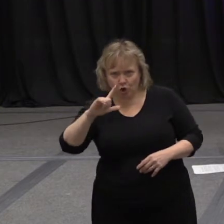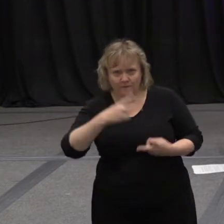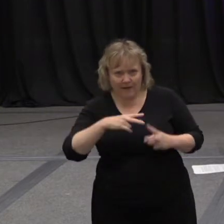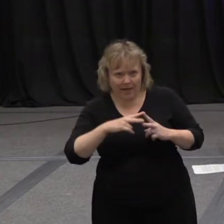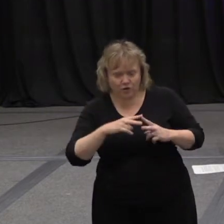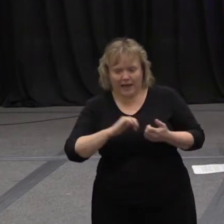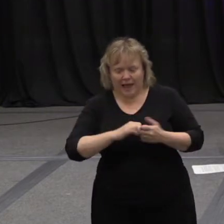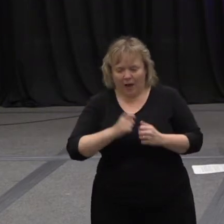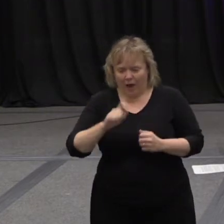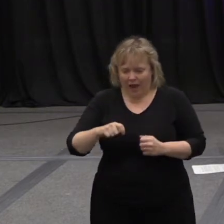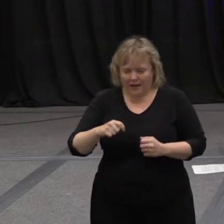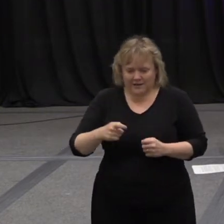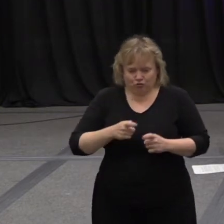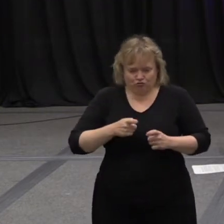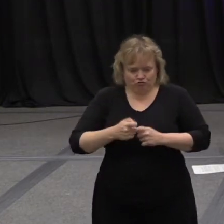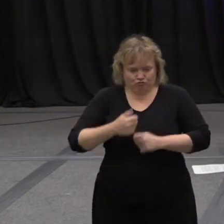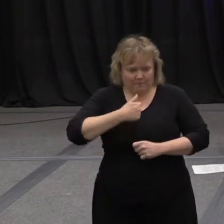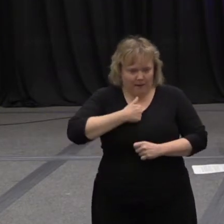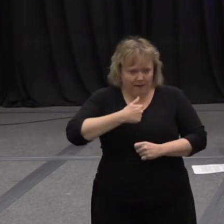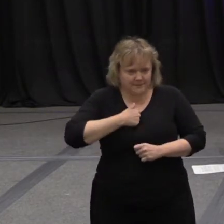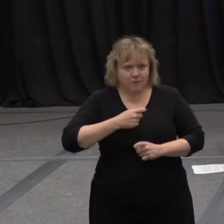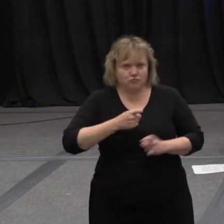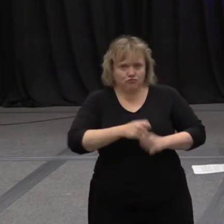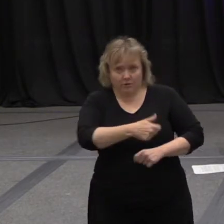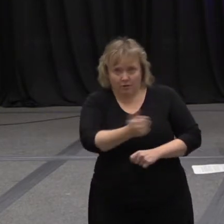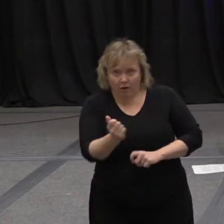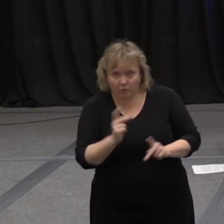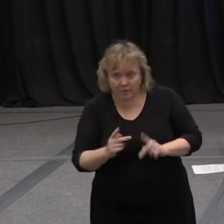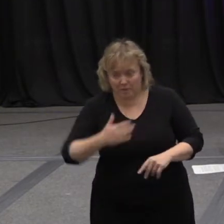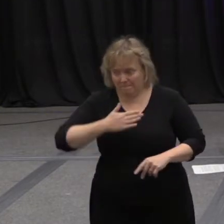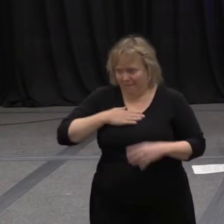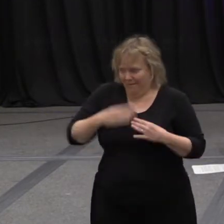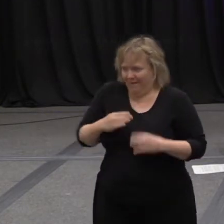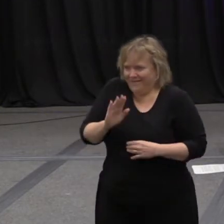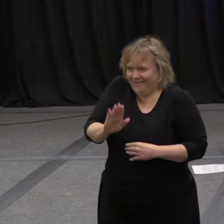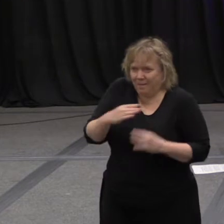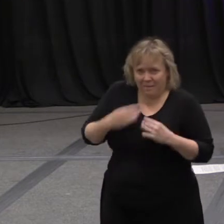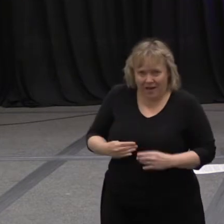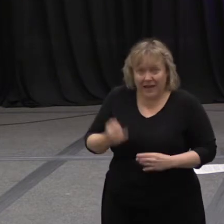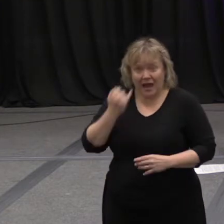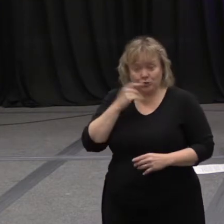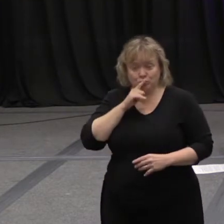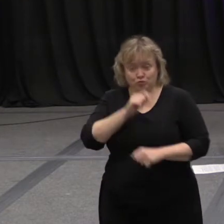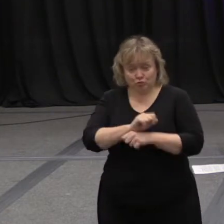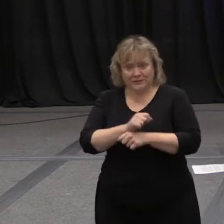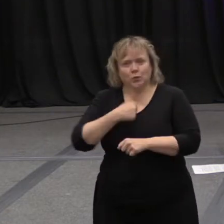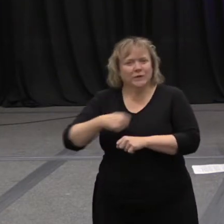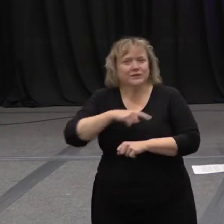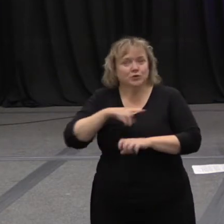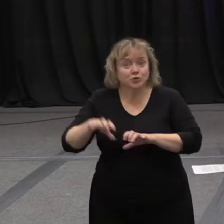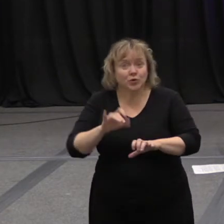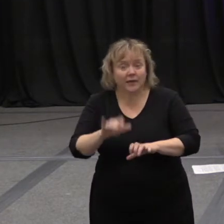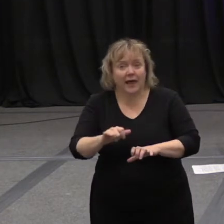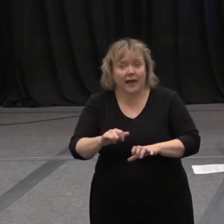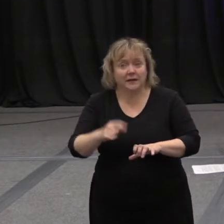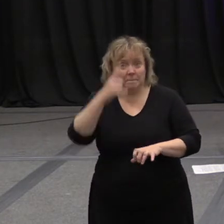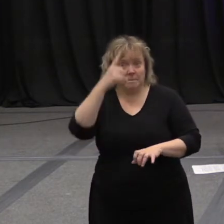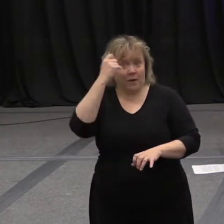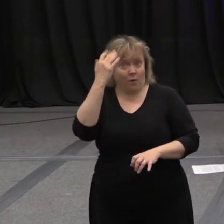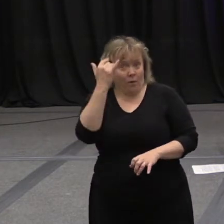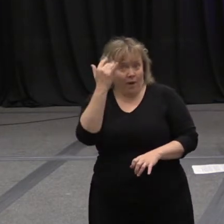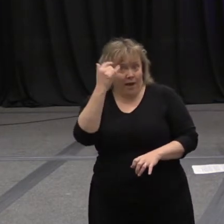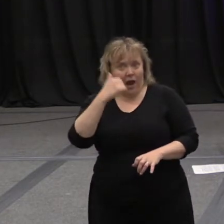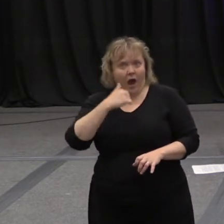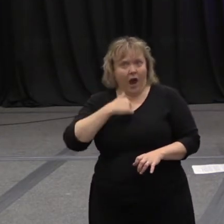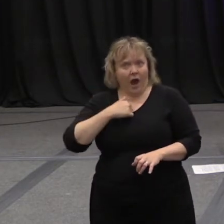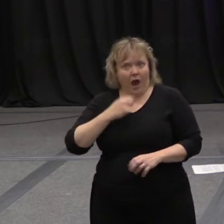and treat our bodies and treat other people and other people's bodies, and we really live into that, whether we're doing it because we're honoring the divine that's